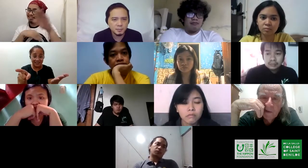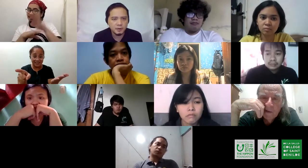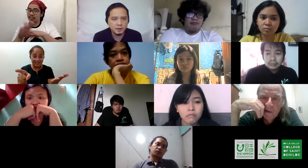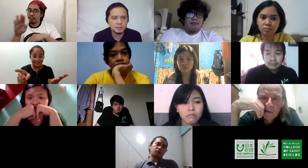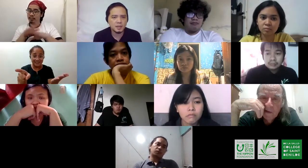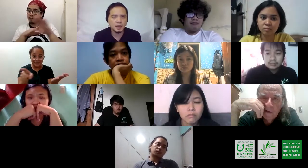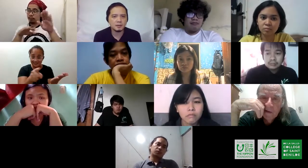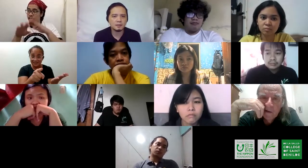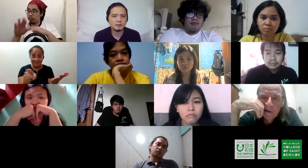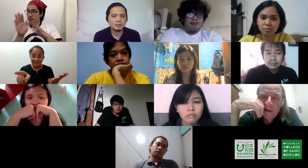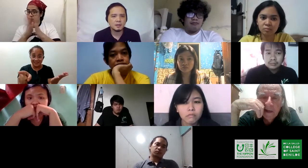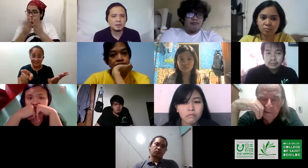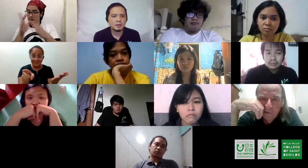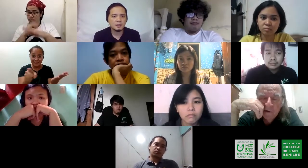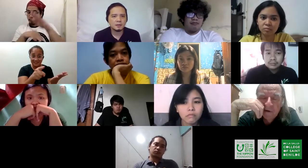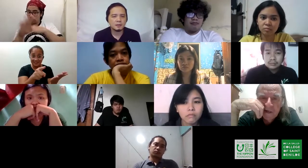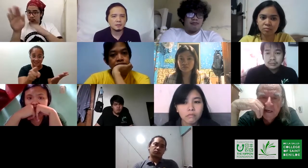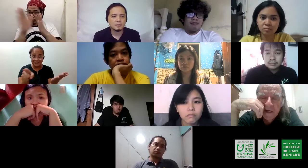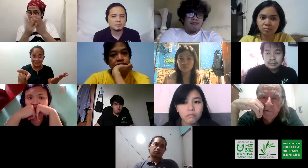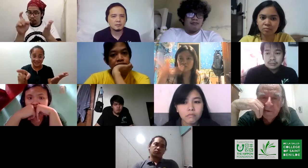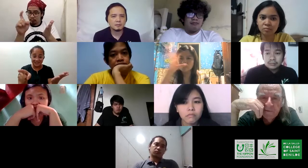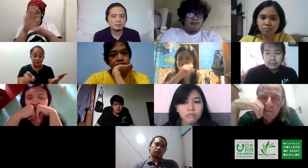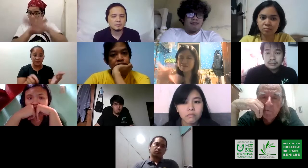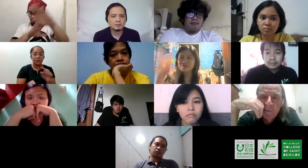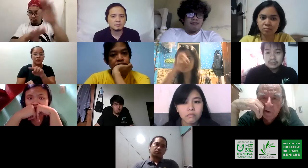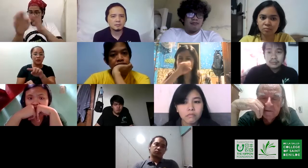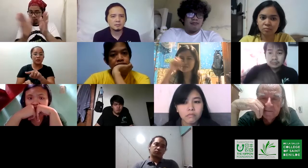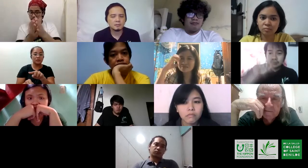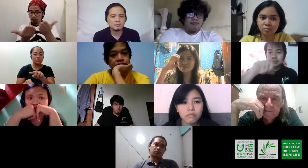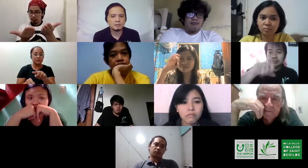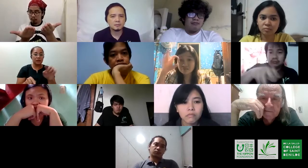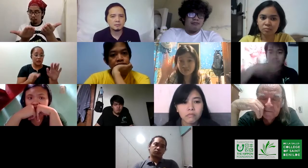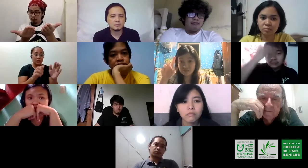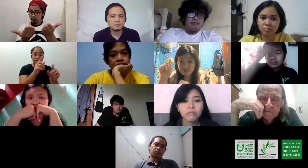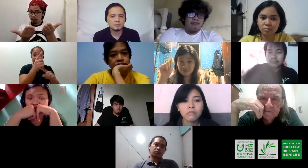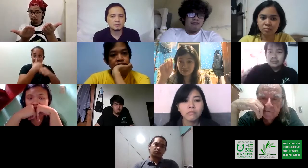Yes, Marvin's saying. Can you learn sign language from a book?